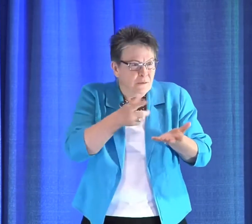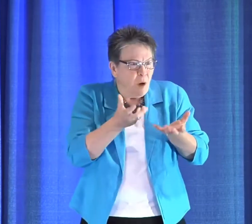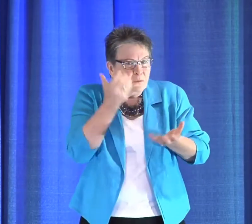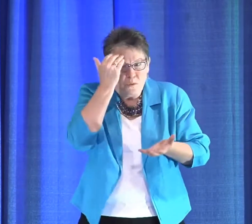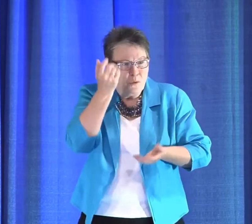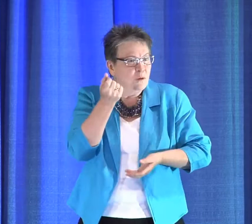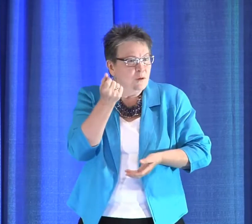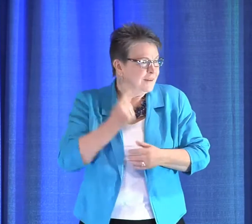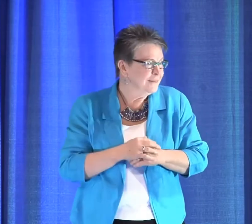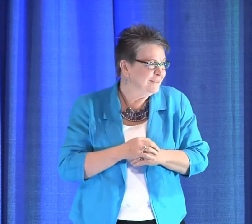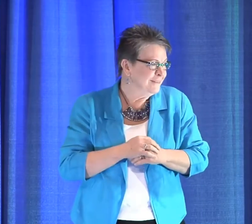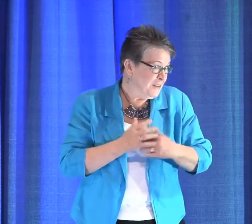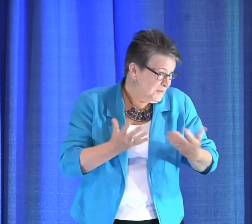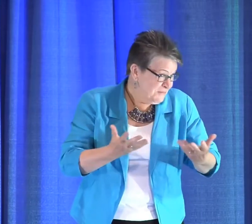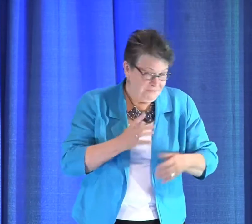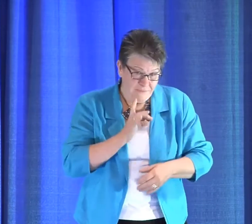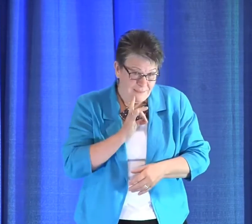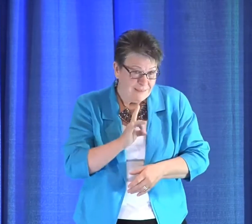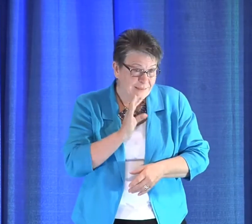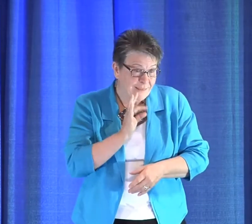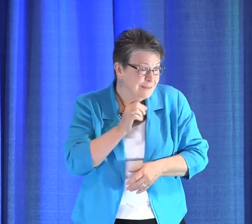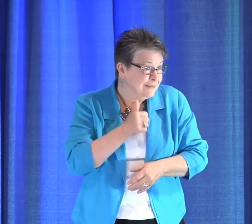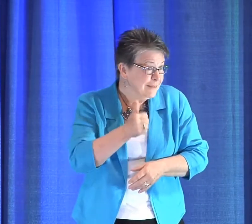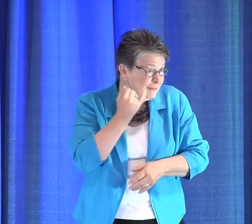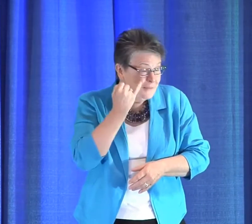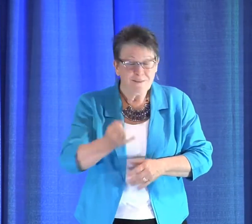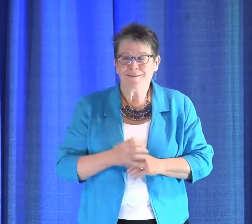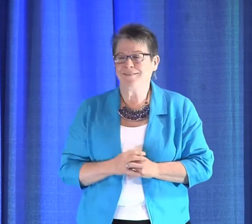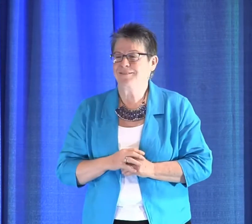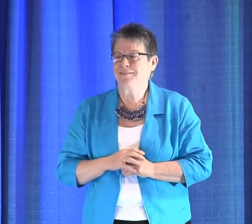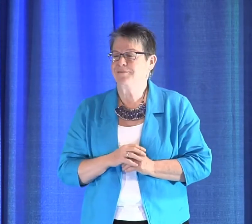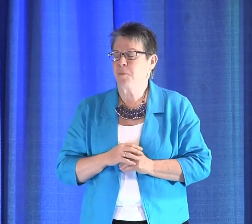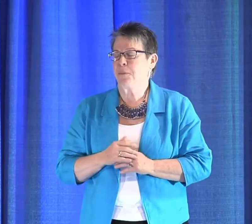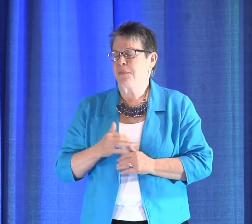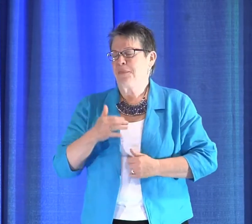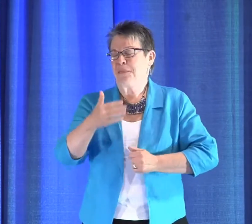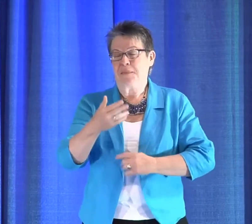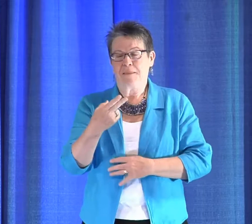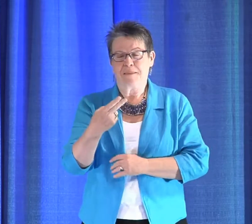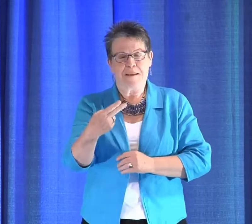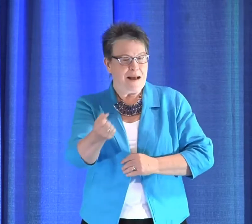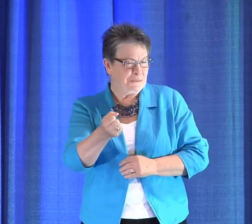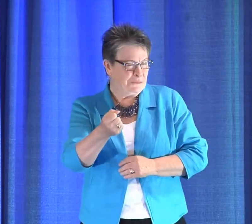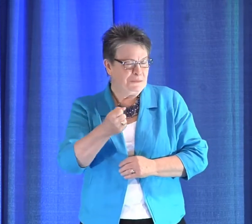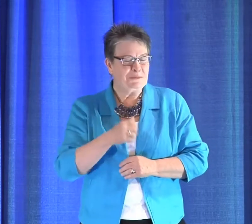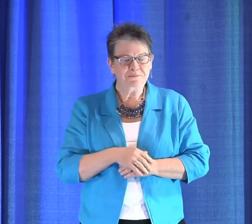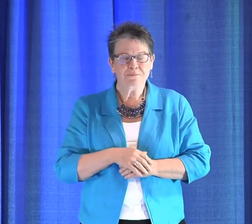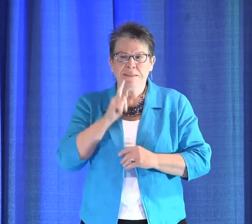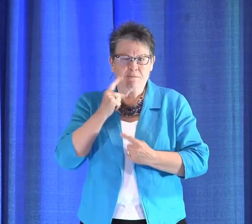of gestures and mouthing until they understood. And I was beat with a ruler for this. It was a